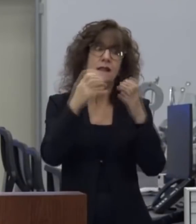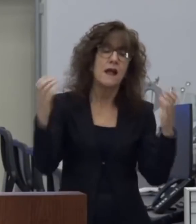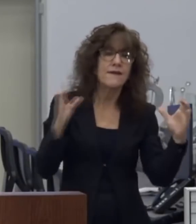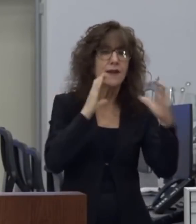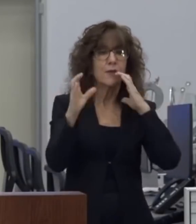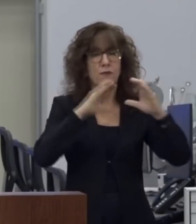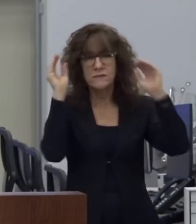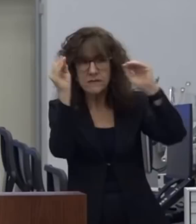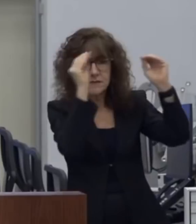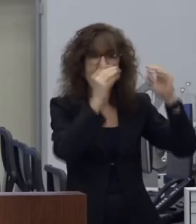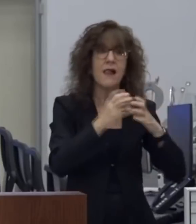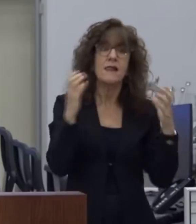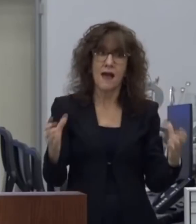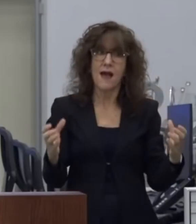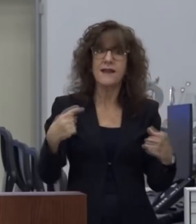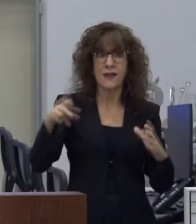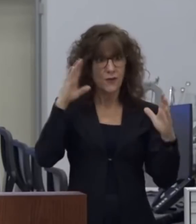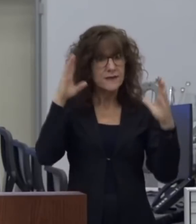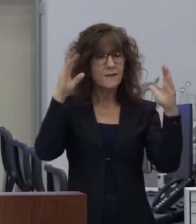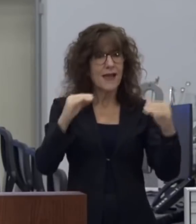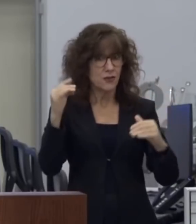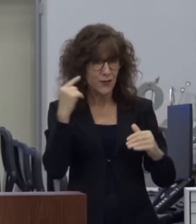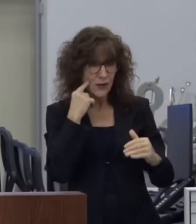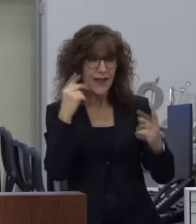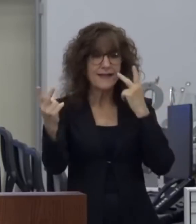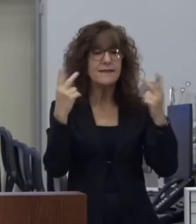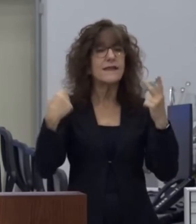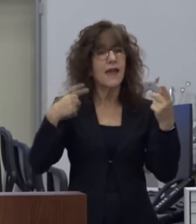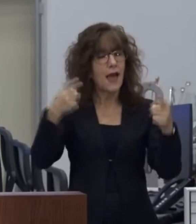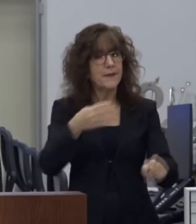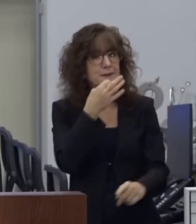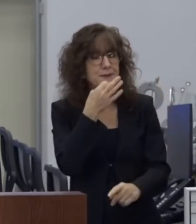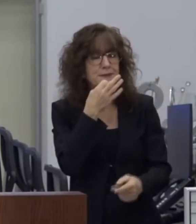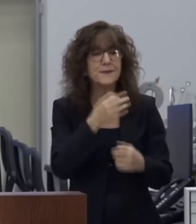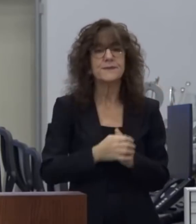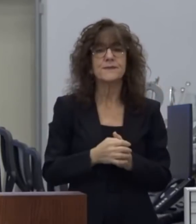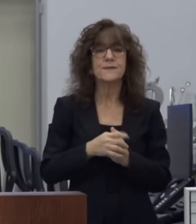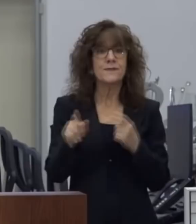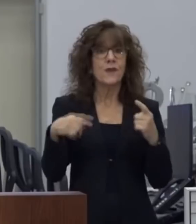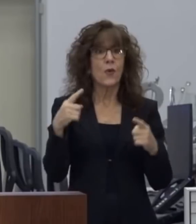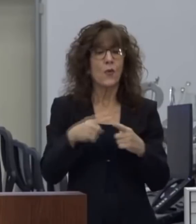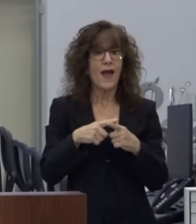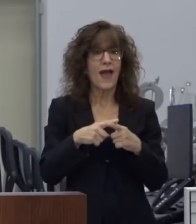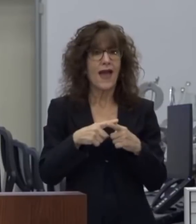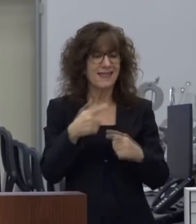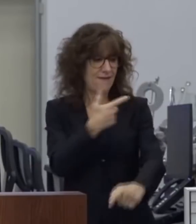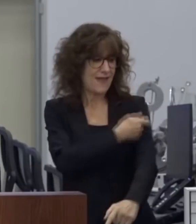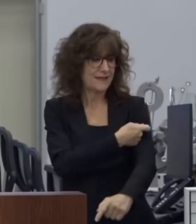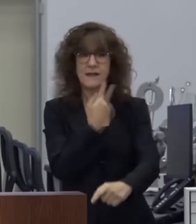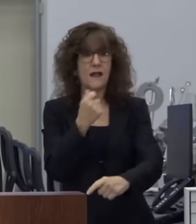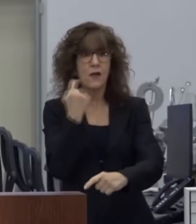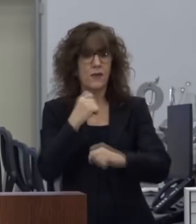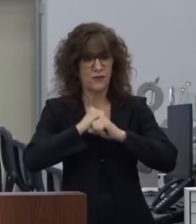communication and education, and you should expect to hear and see that from us in the coming days. When we take this vaccine, it not only